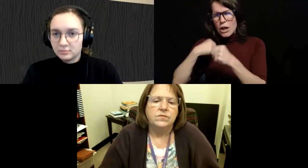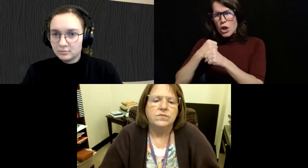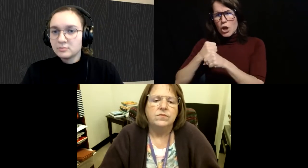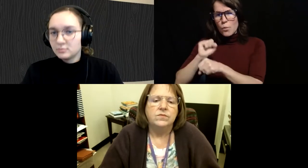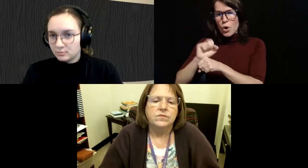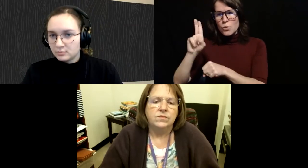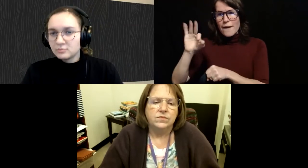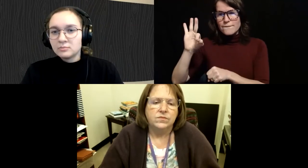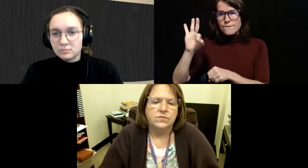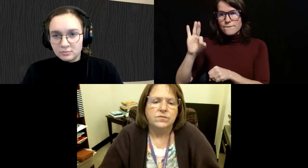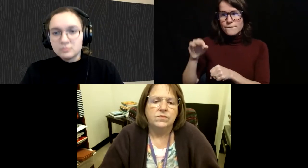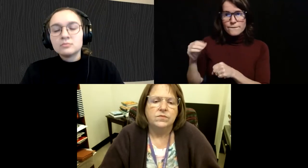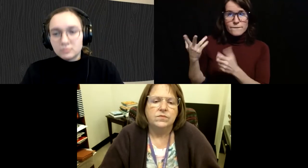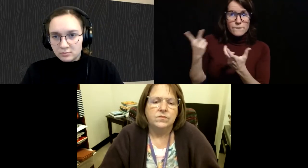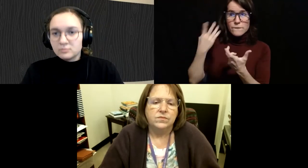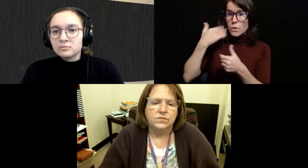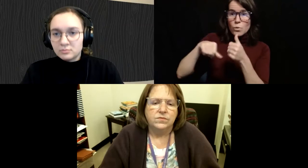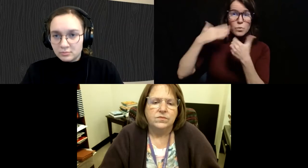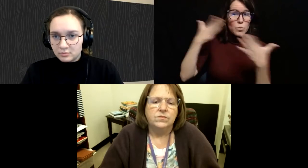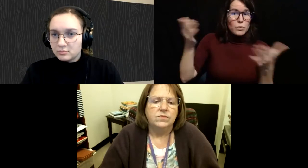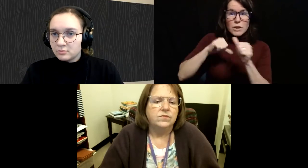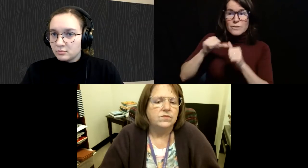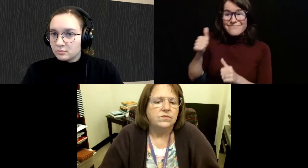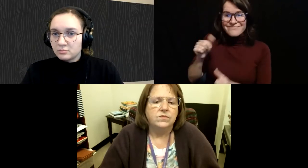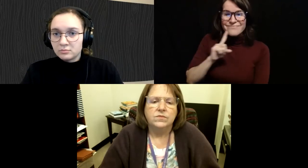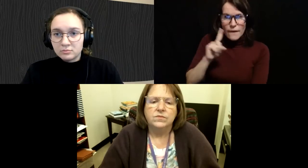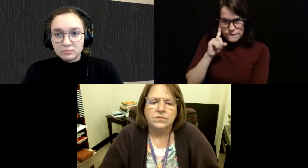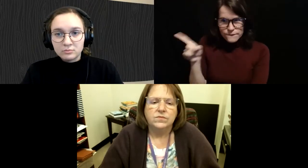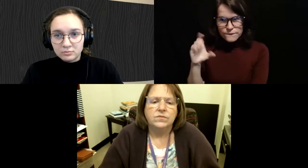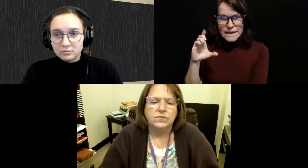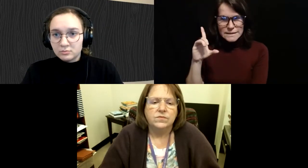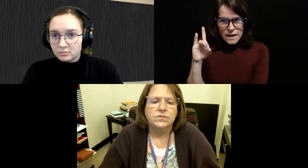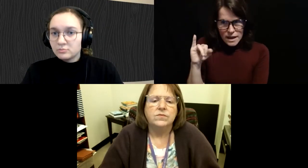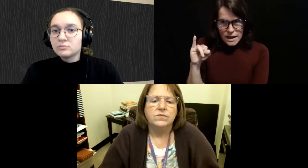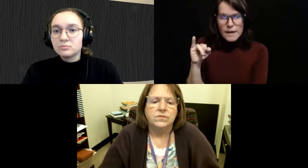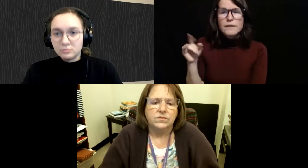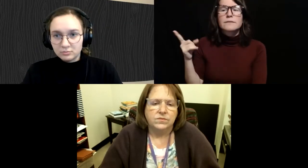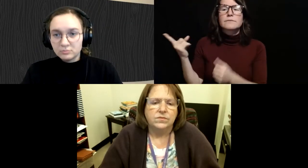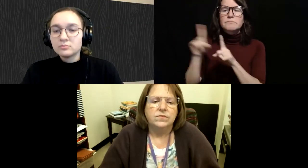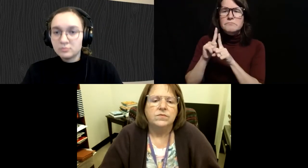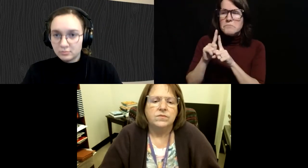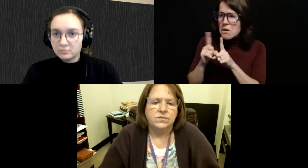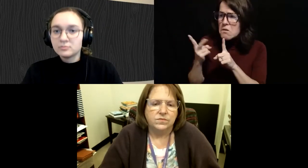2016. So it was my second year working at UNF. We didn't know each other, but this is a deaf